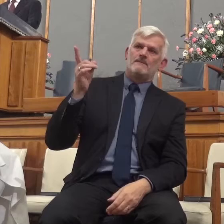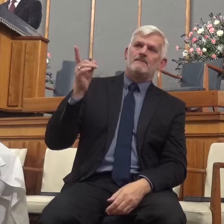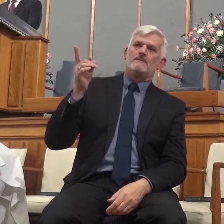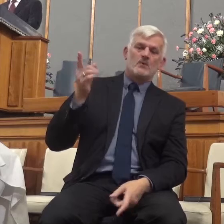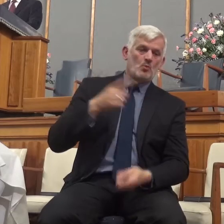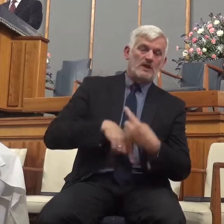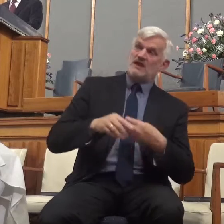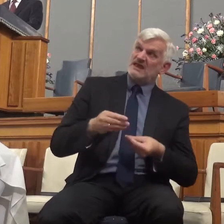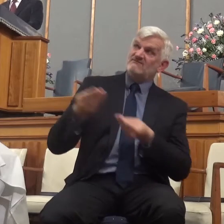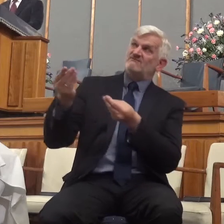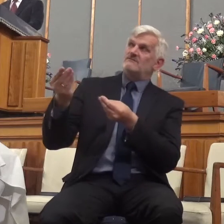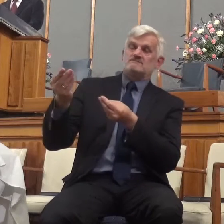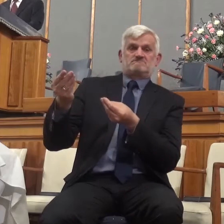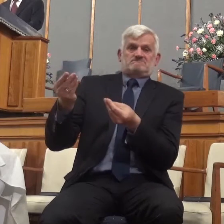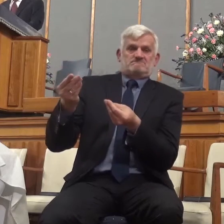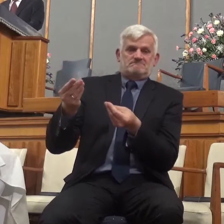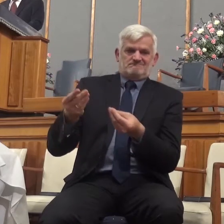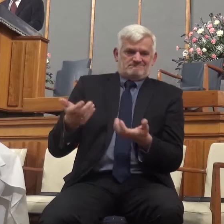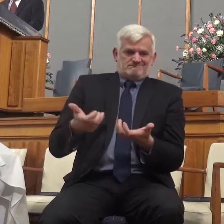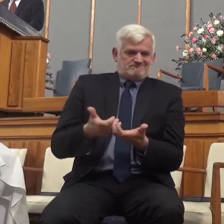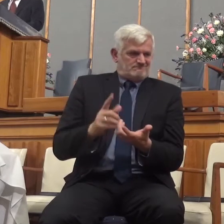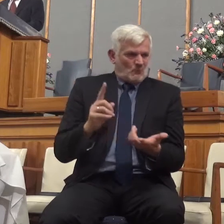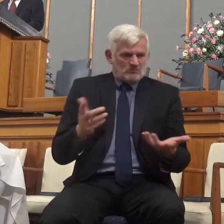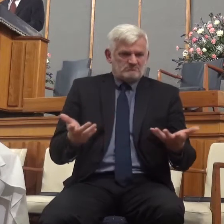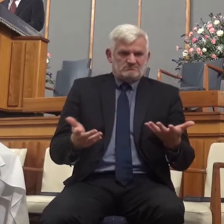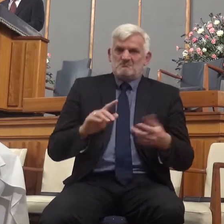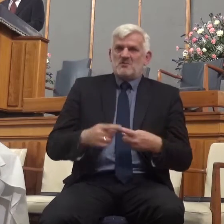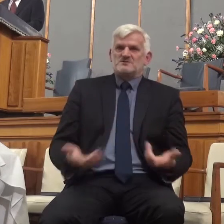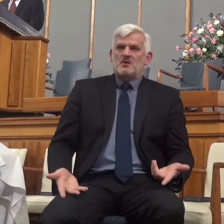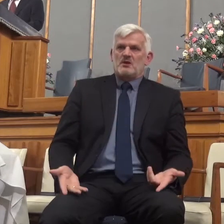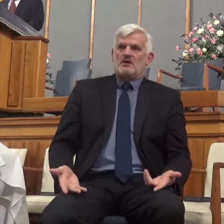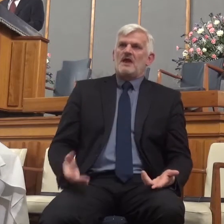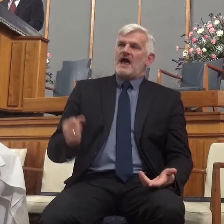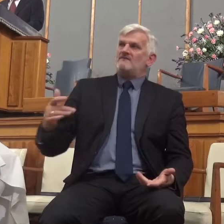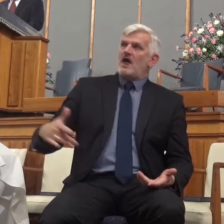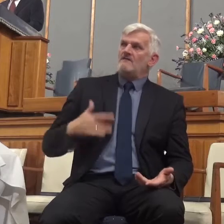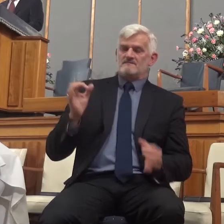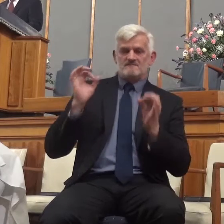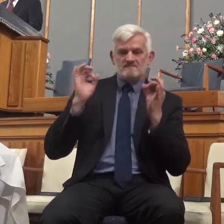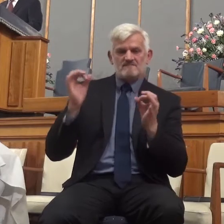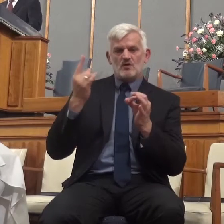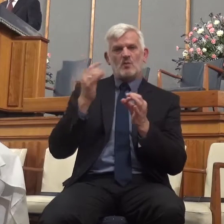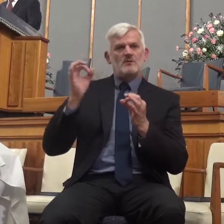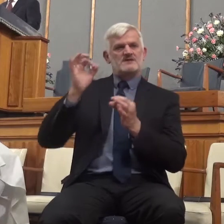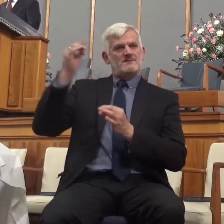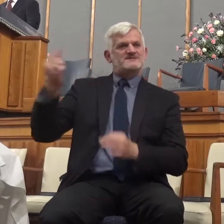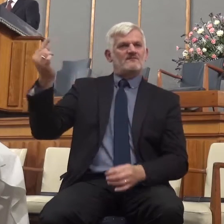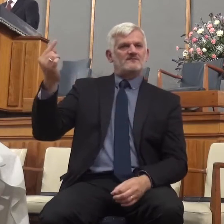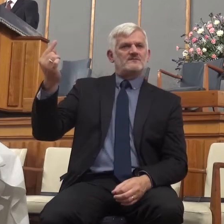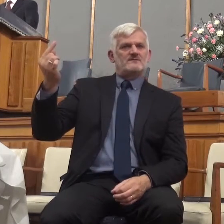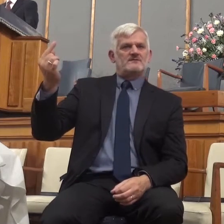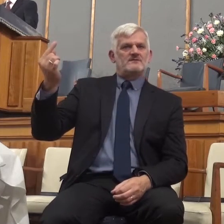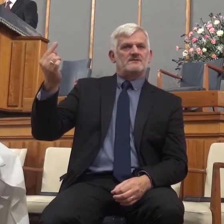give. He is all-powerful and wholly self-sufficient. In fact, it is from him that everything